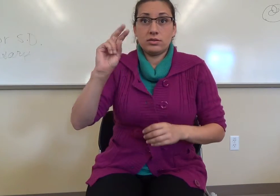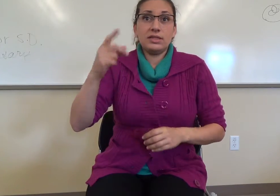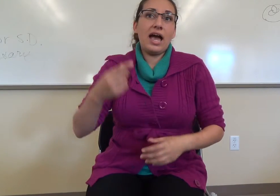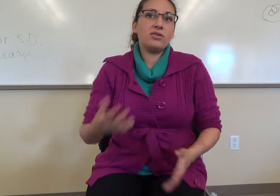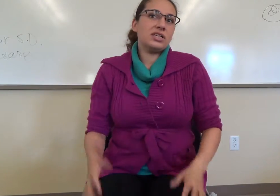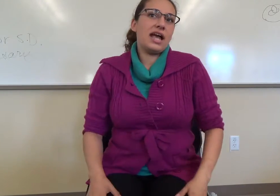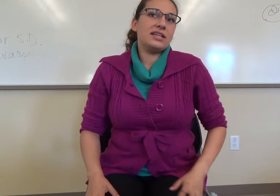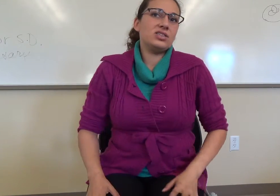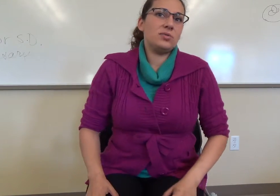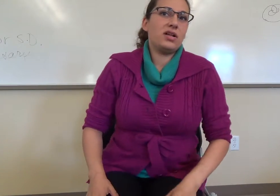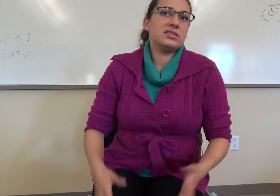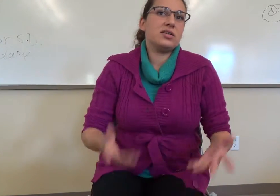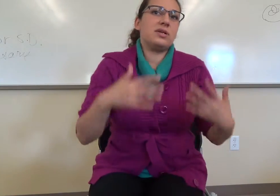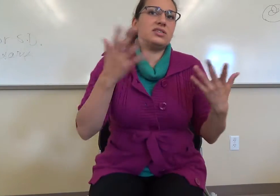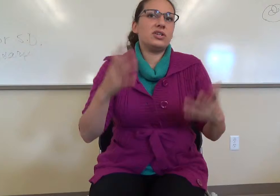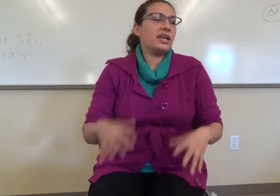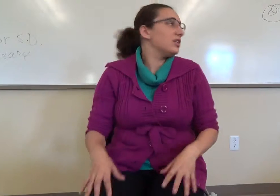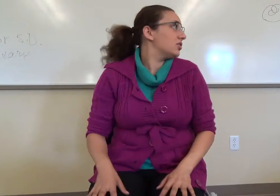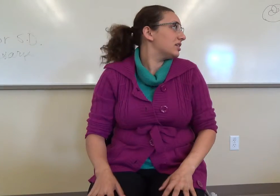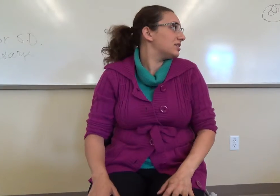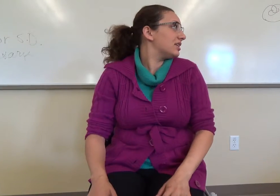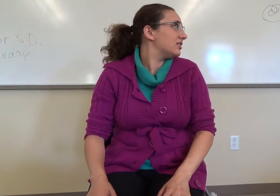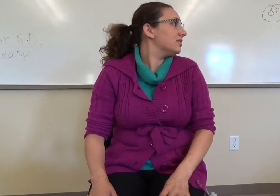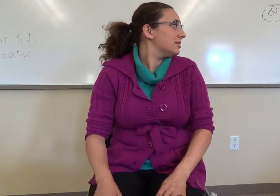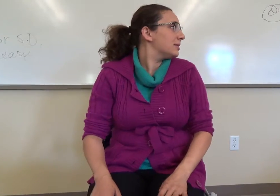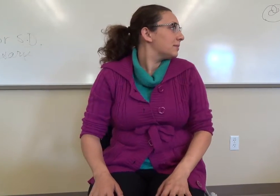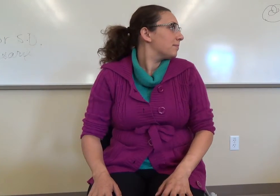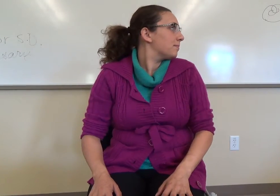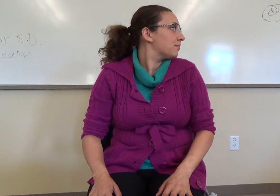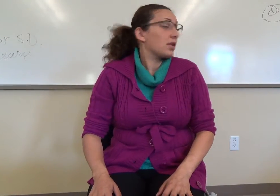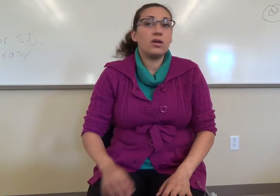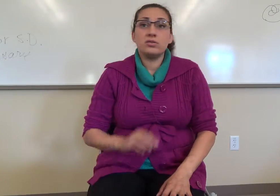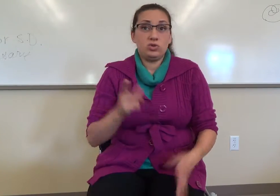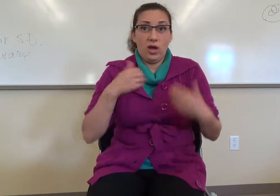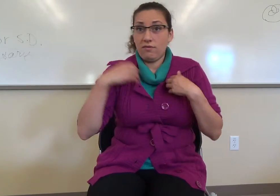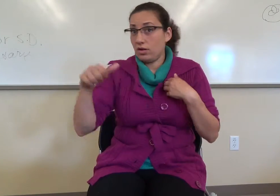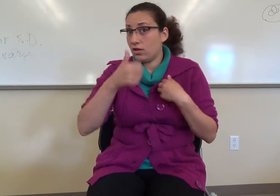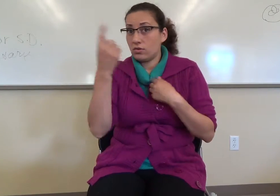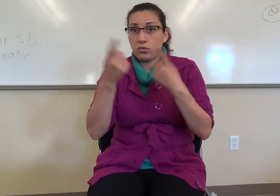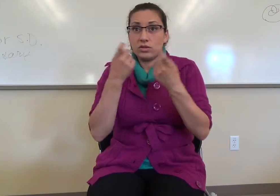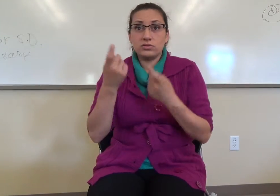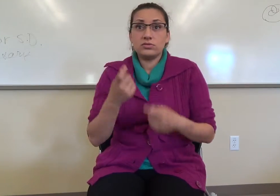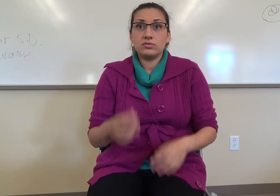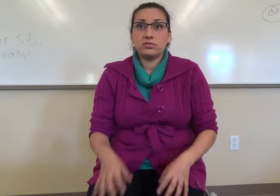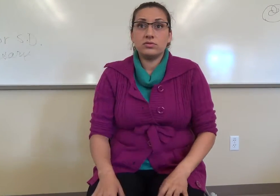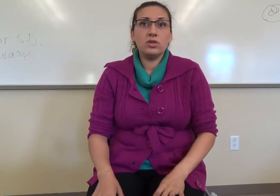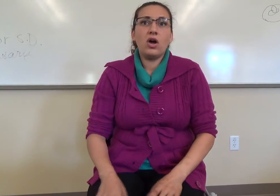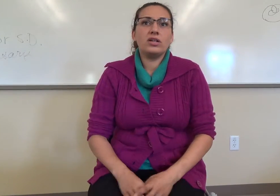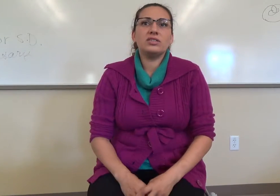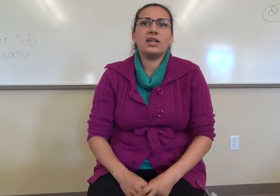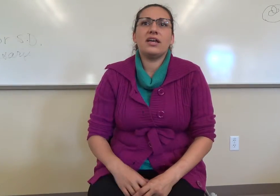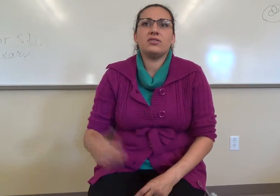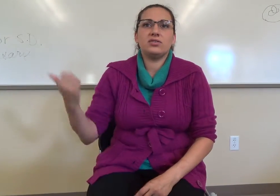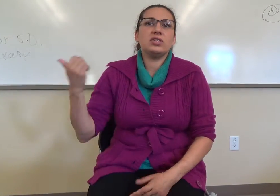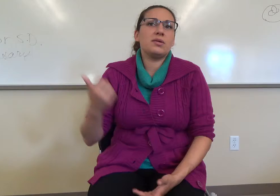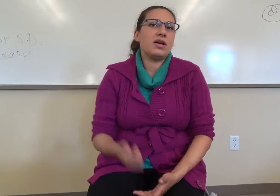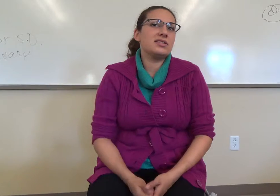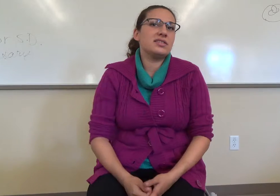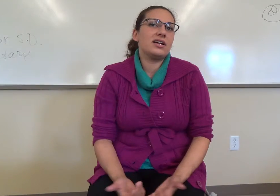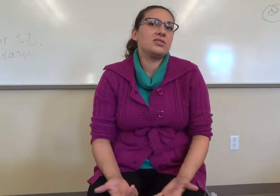Yeah, I was going to ask you about unsung, but it's okay. You can continue. No, do you have another question? No, it's okay. You're talking Okay. about unsung. I was